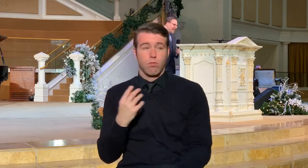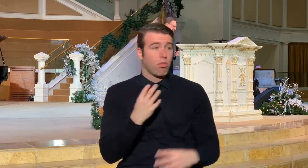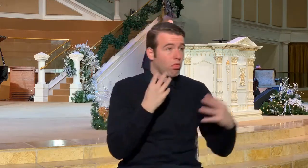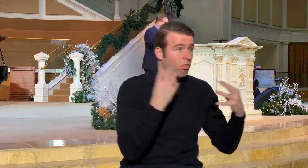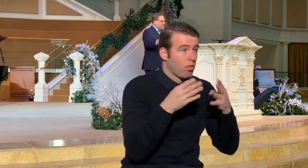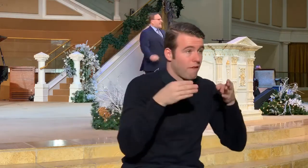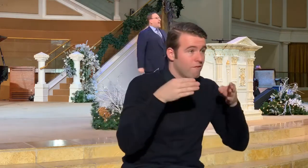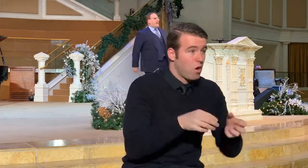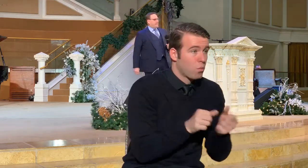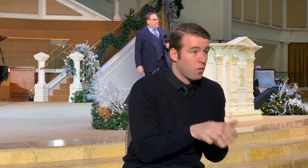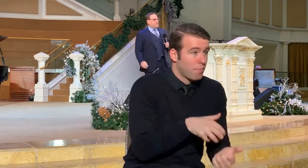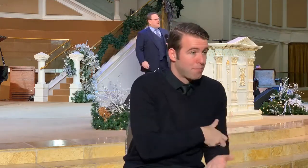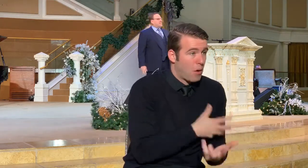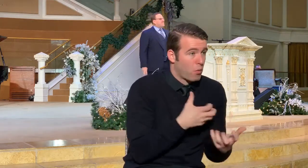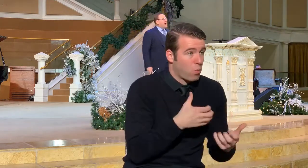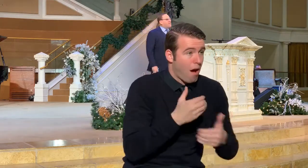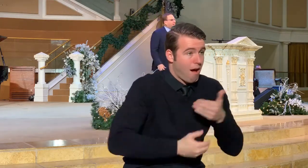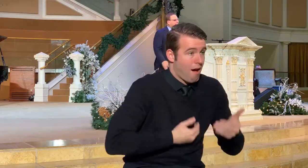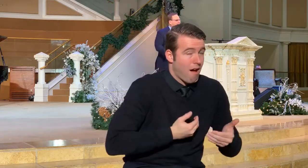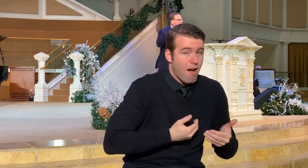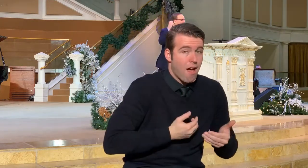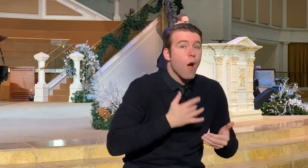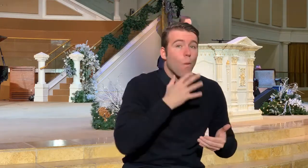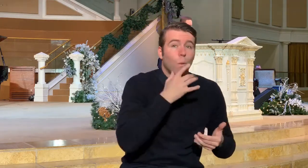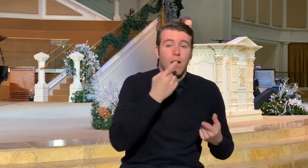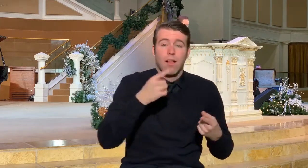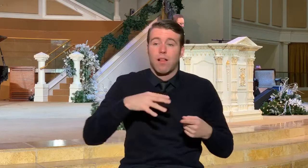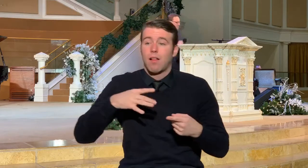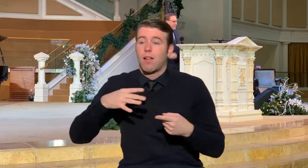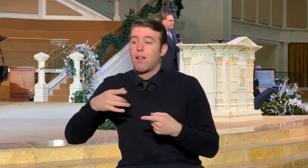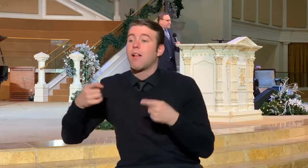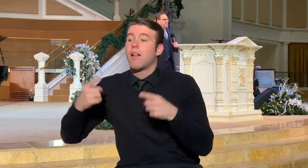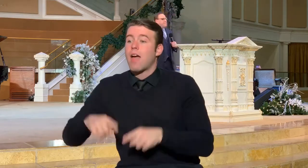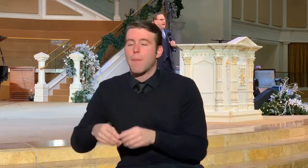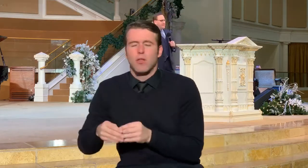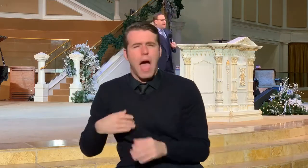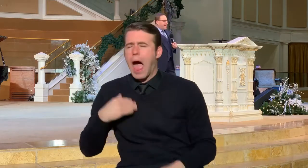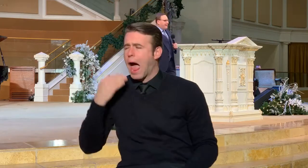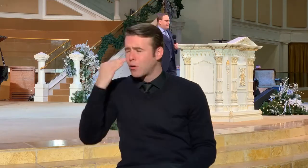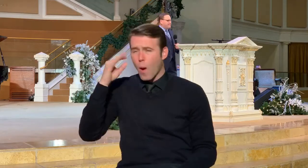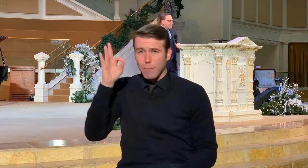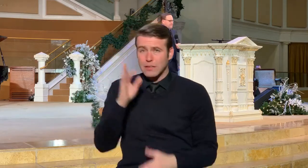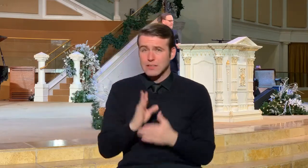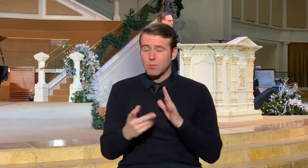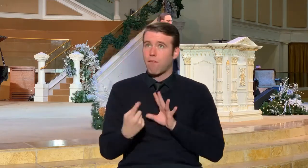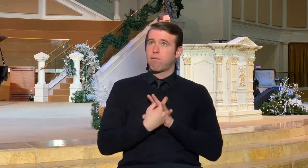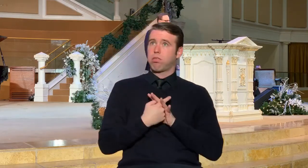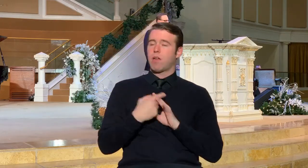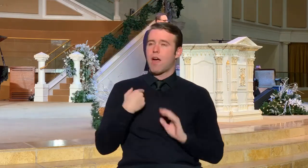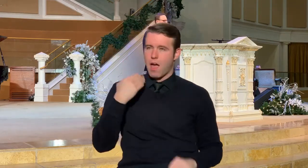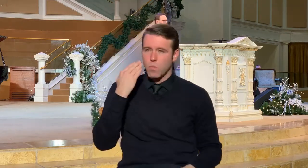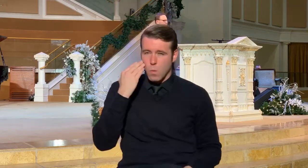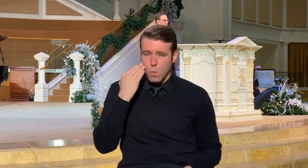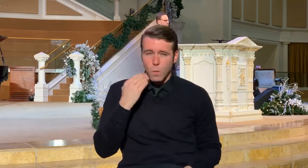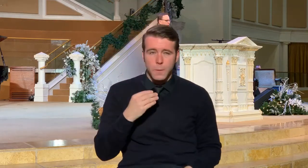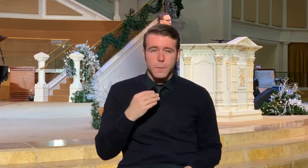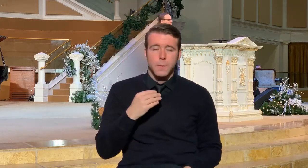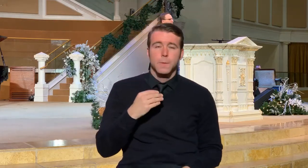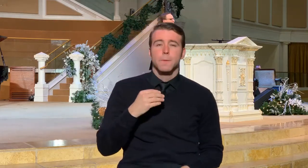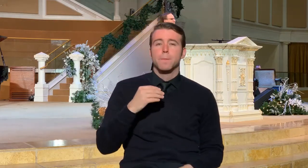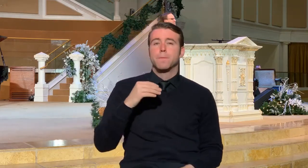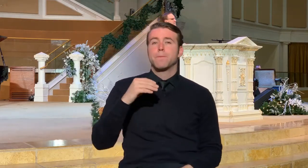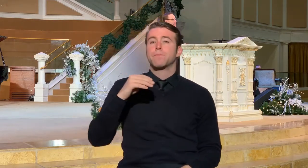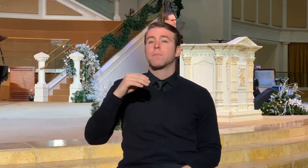it seizes to gain, the very things it abuses, I'm preaching to somebody today. The